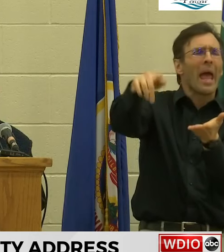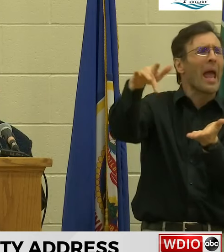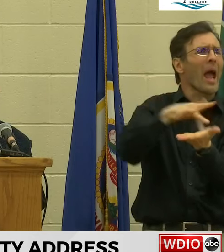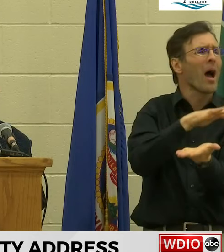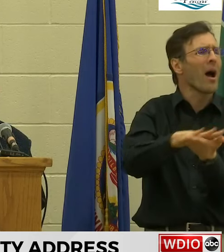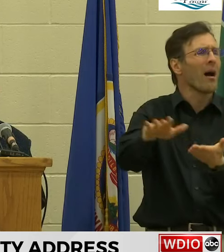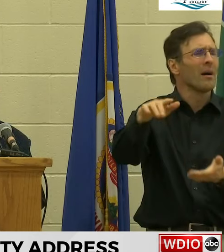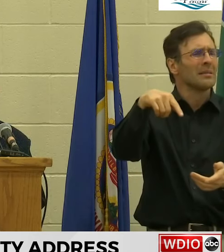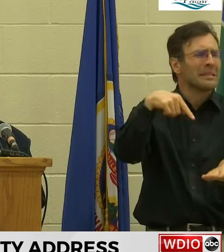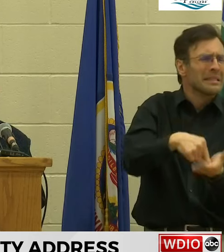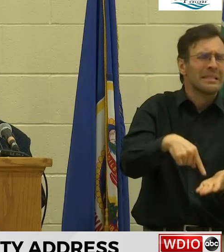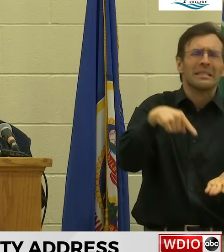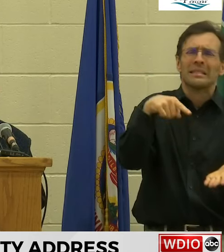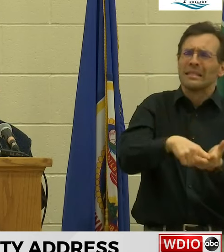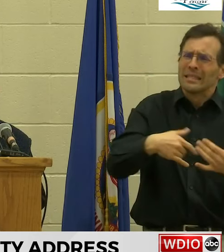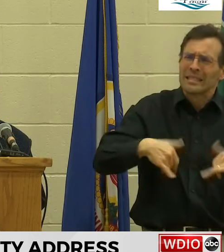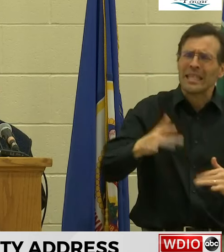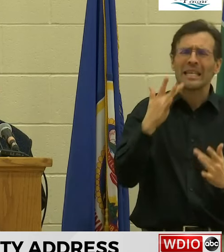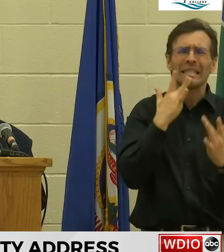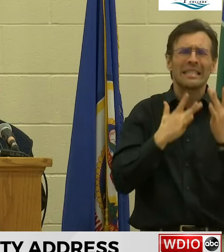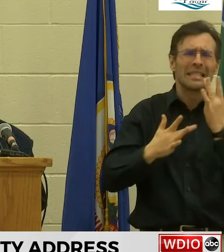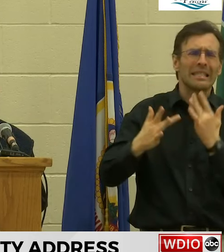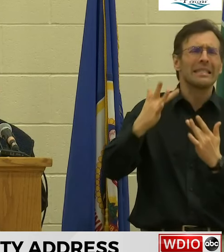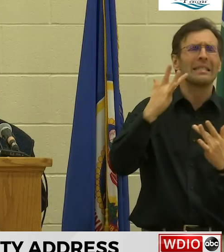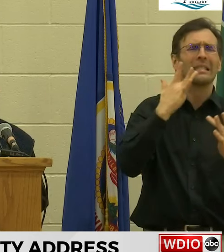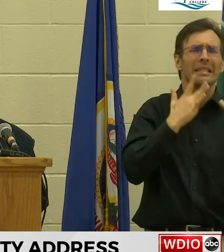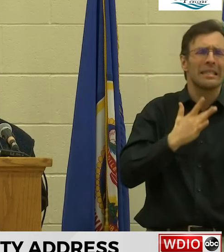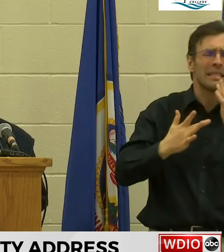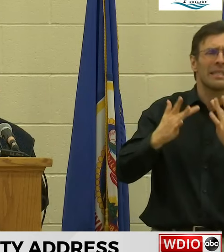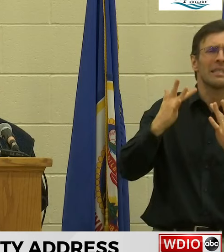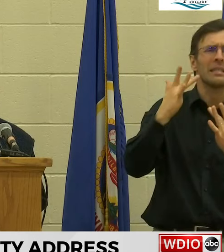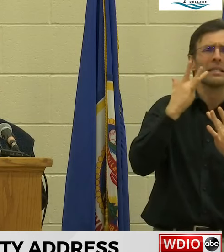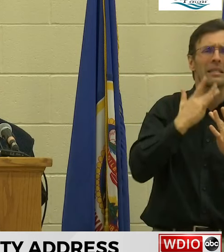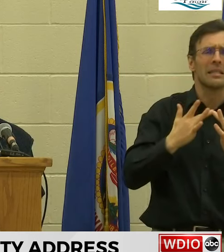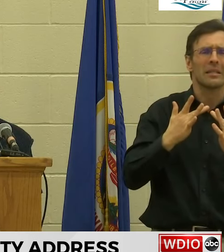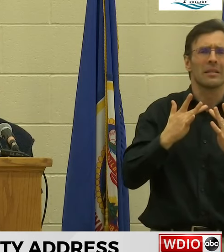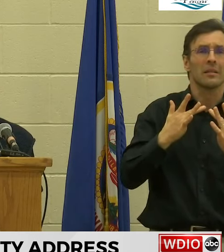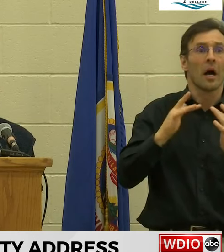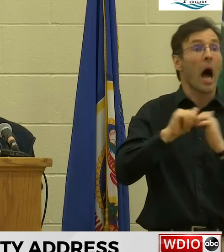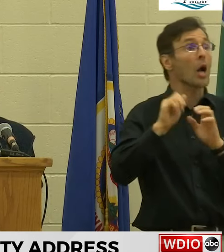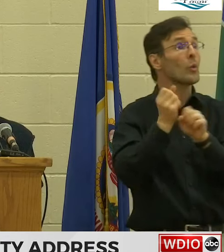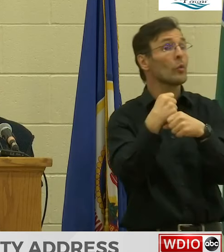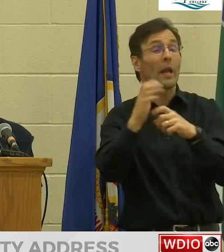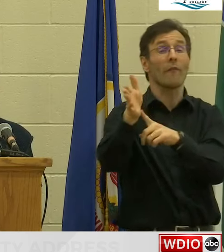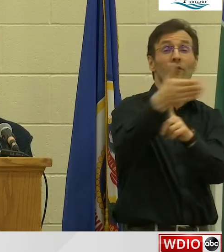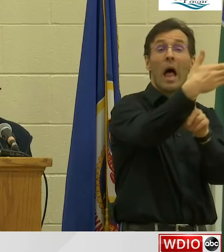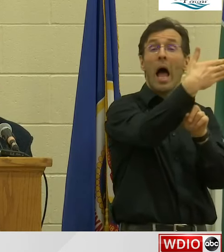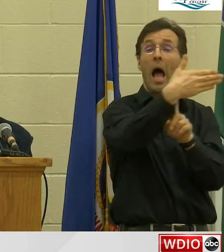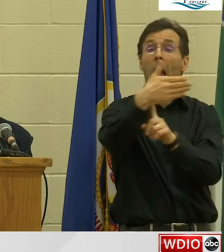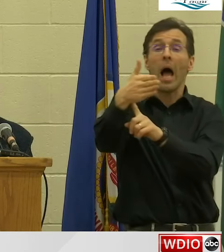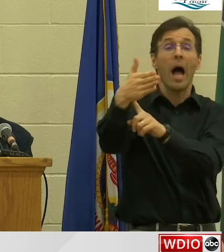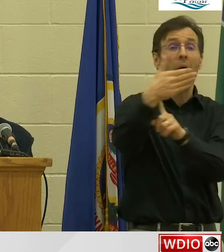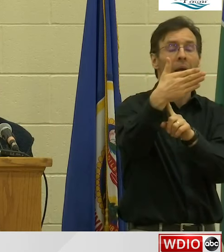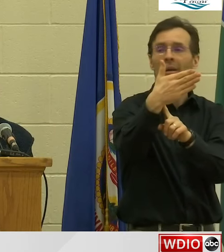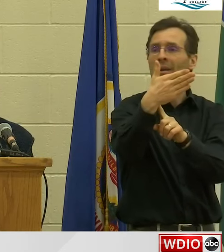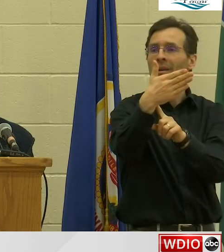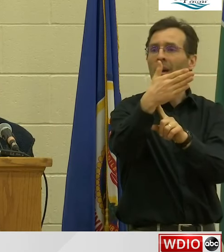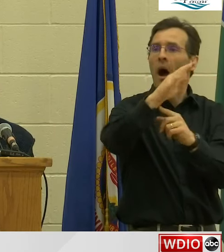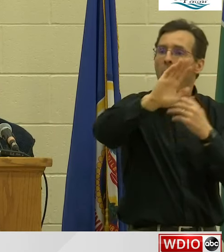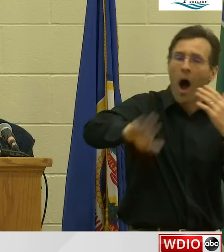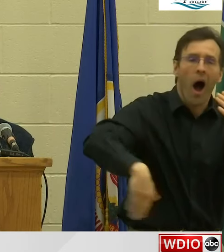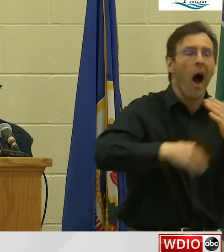bills. How shall we create a flag that includes all